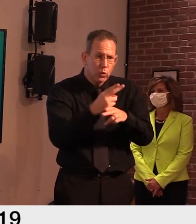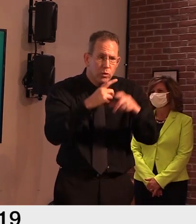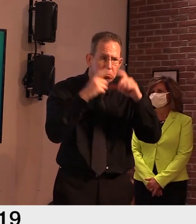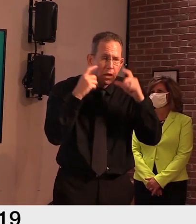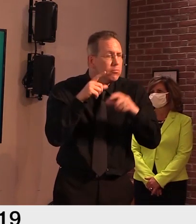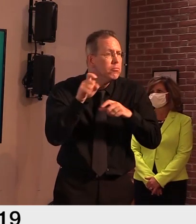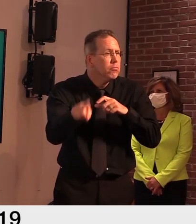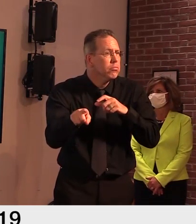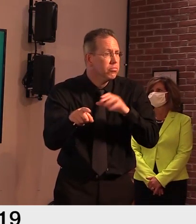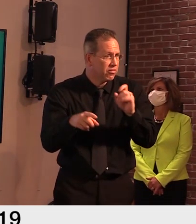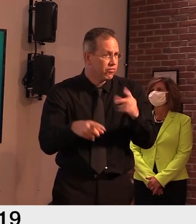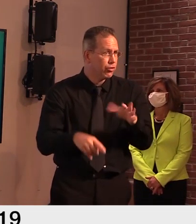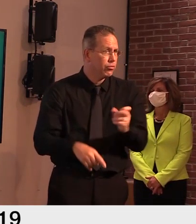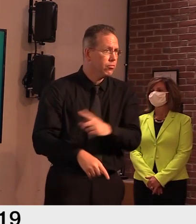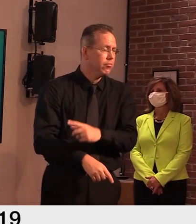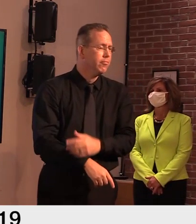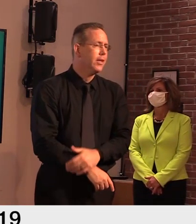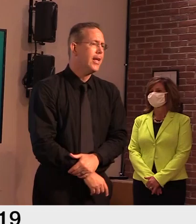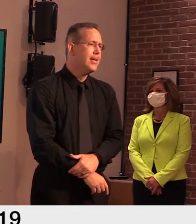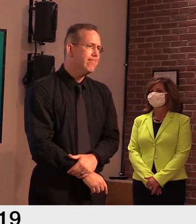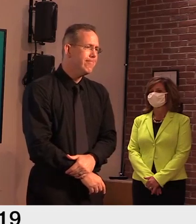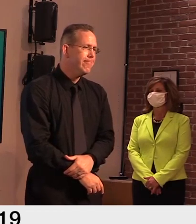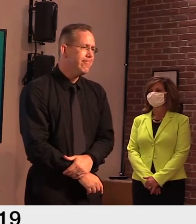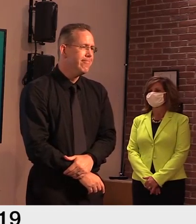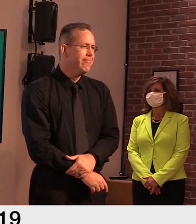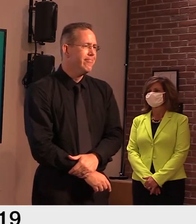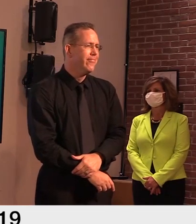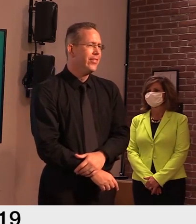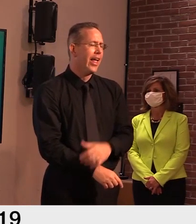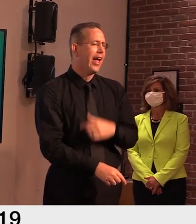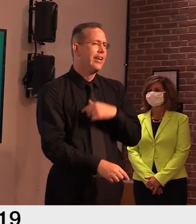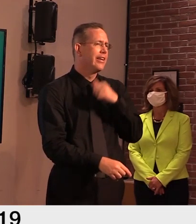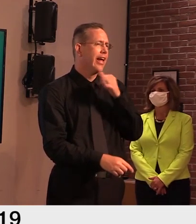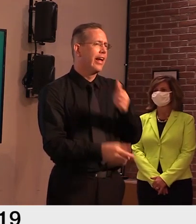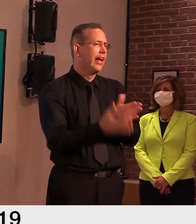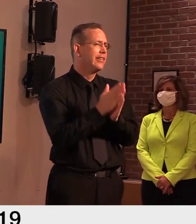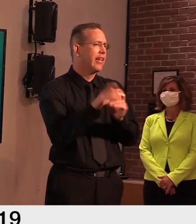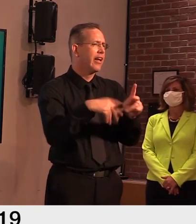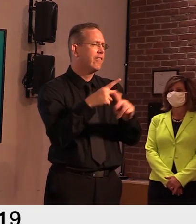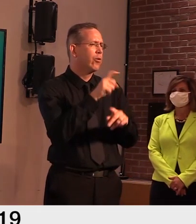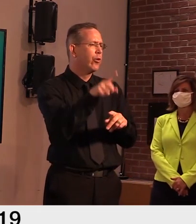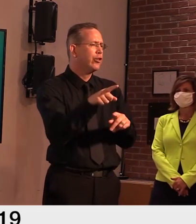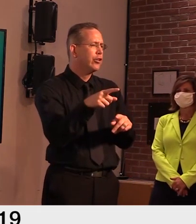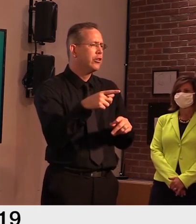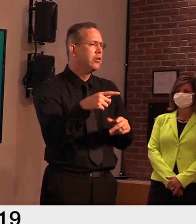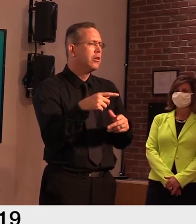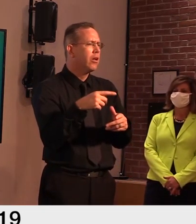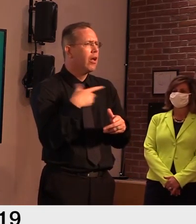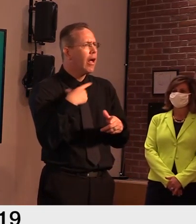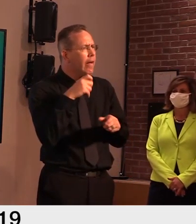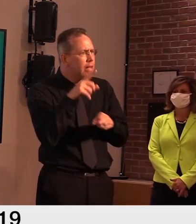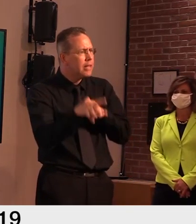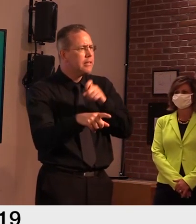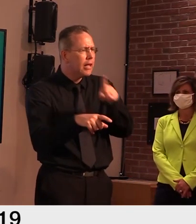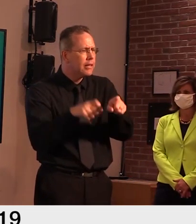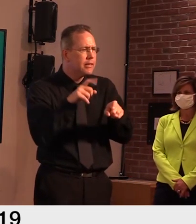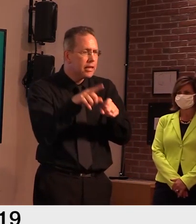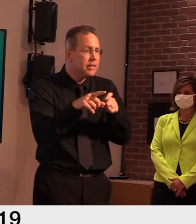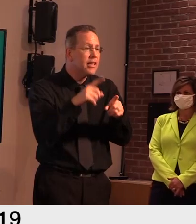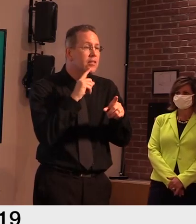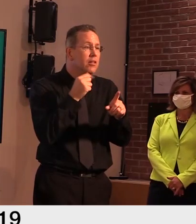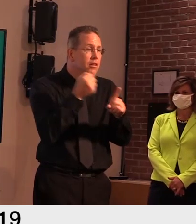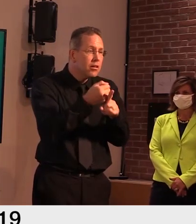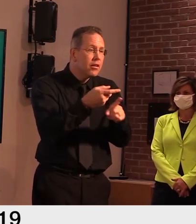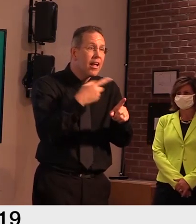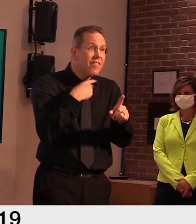that? Certainly not at the time that they get the specimen collected. I suspect that will come up in the contact